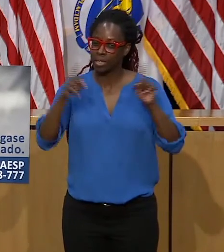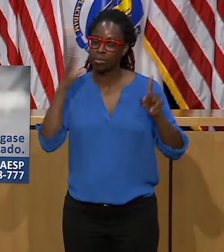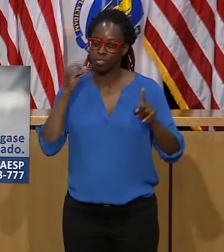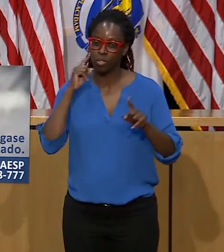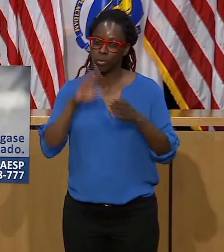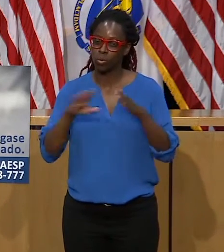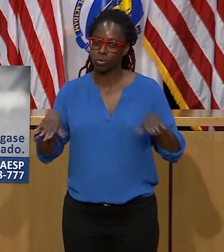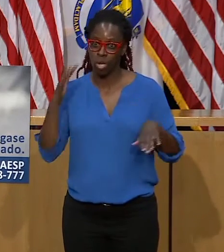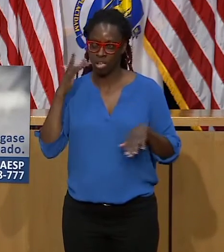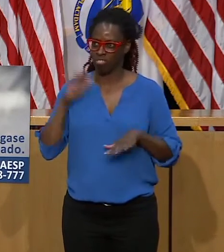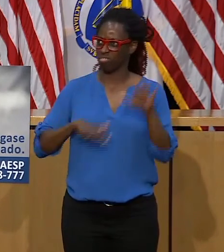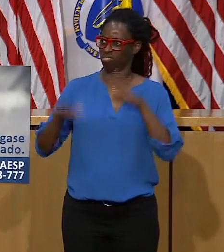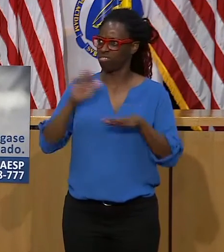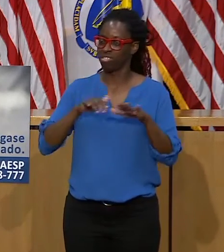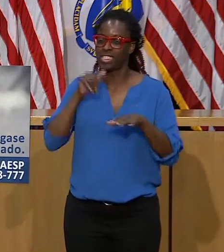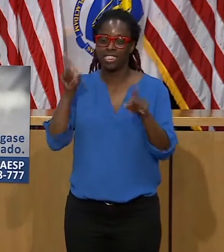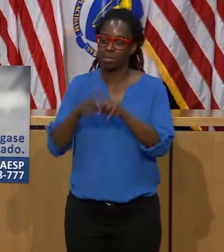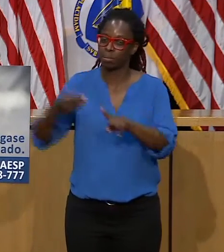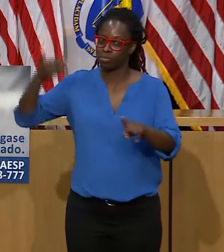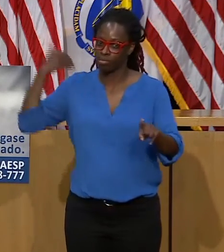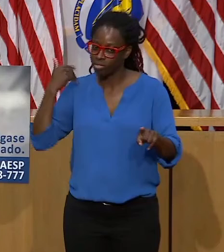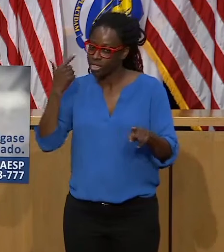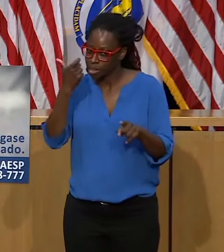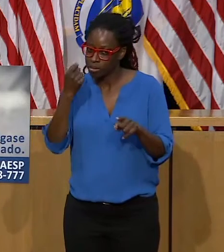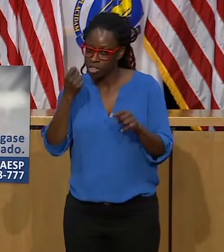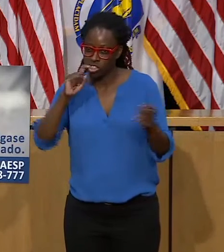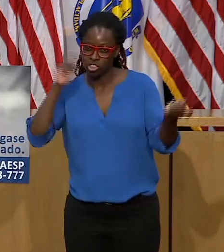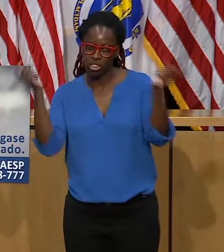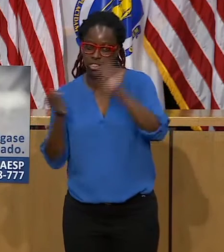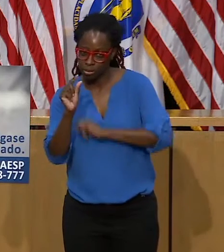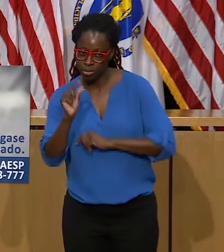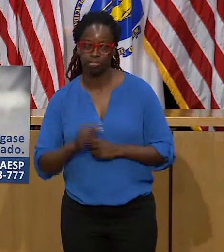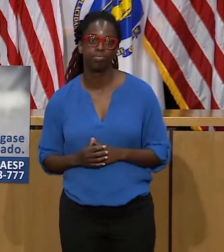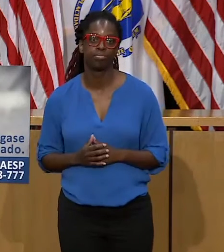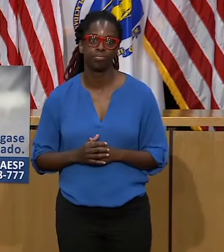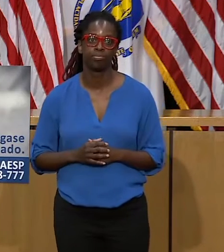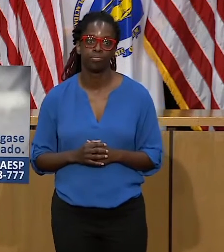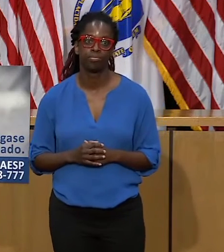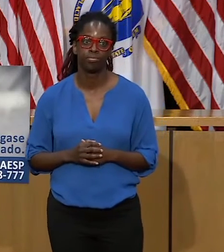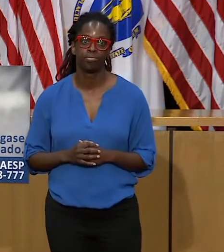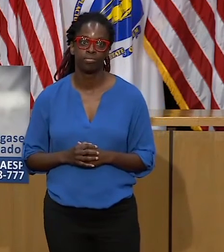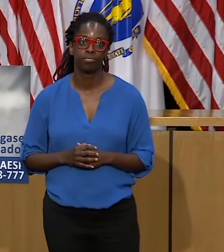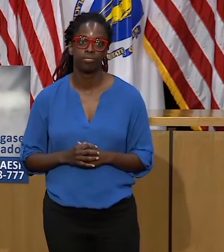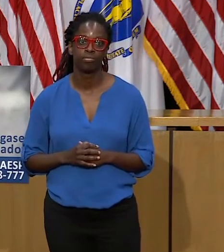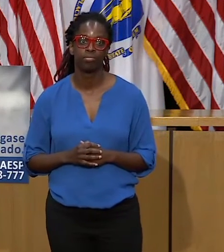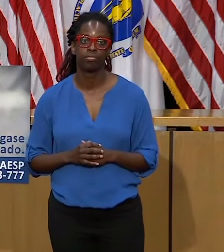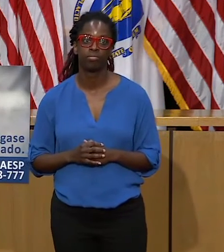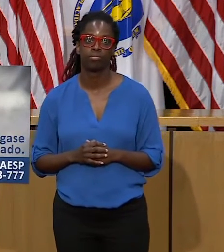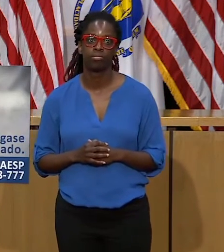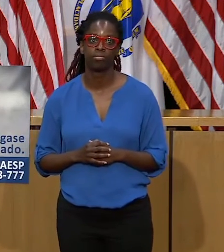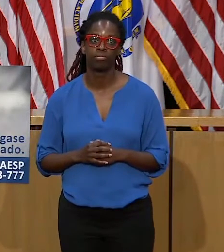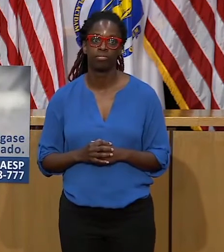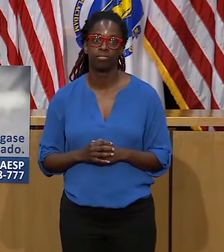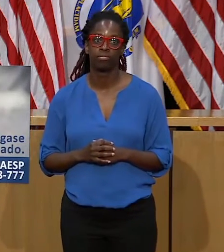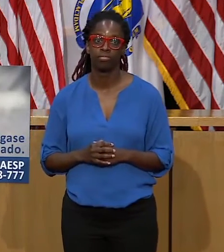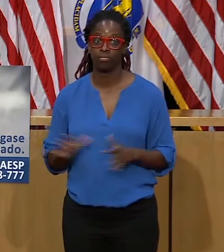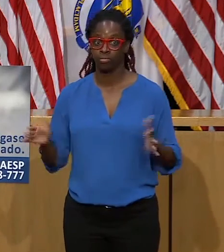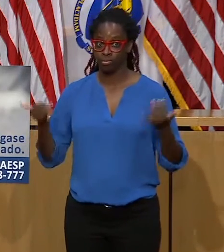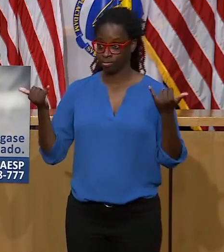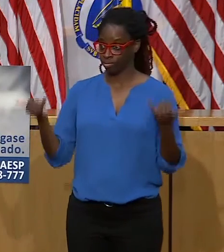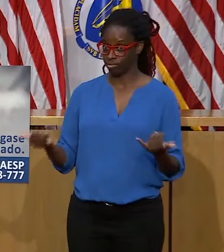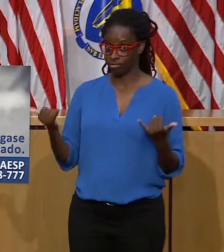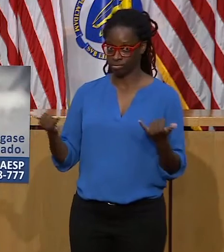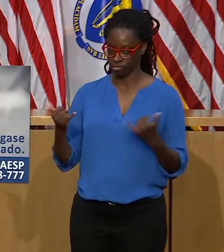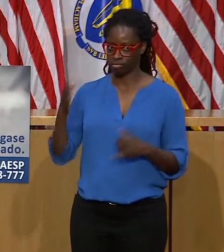have with this virus continues to expand each day. I and other pediatricians throughout the Commonwealth look forward to our